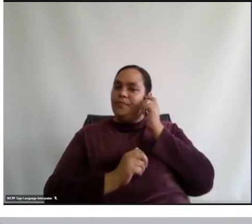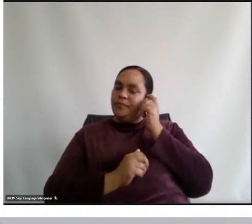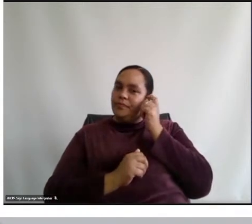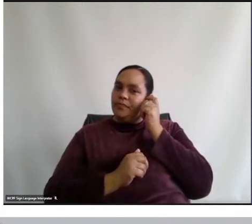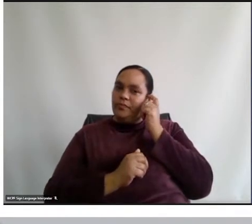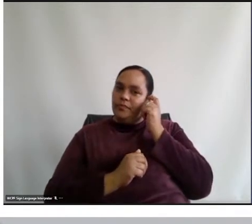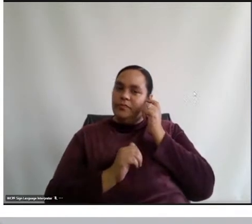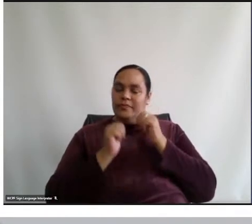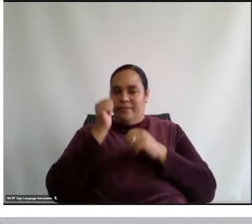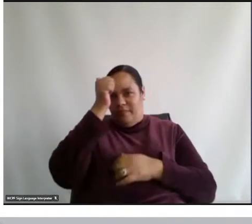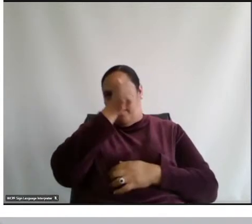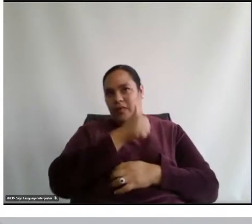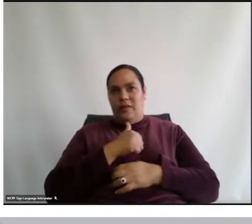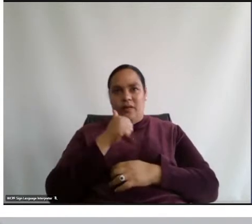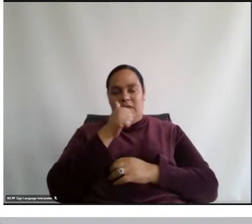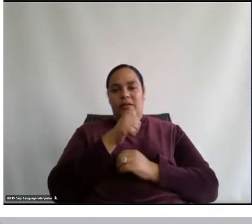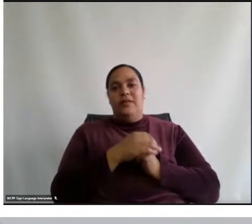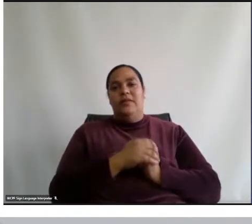Almighty God,